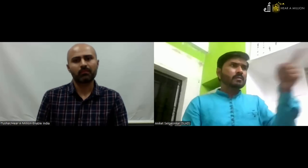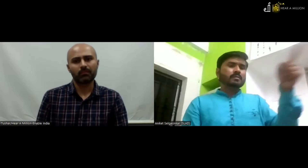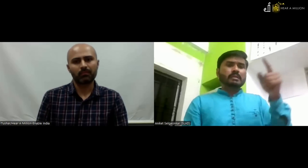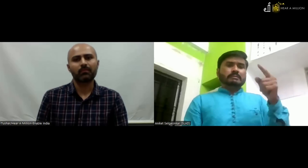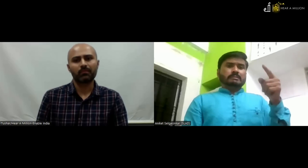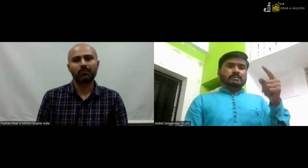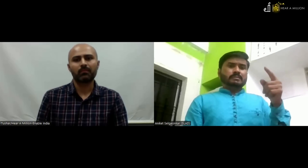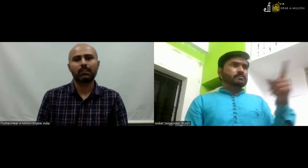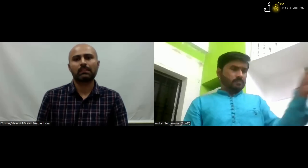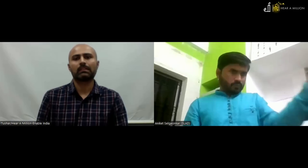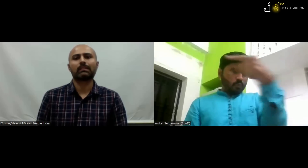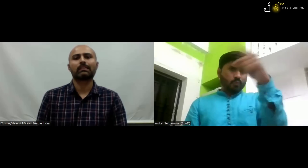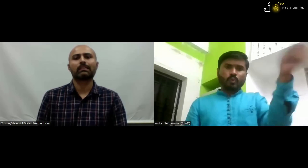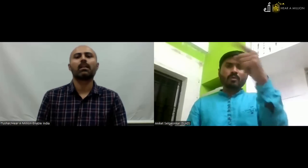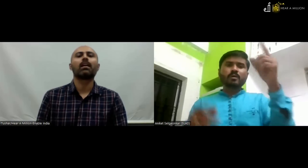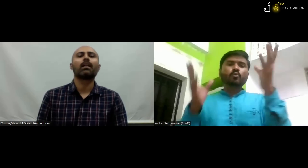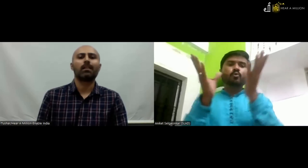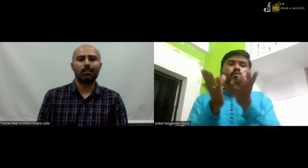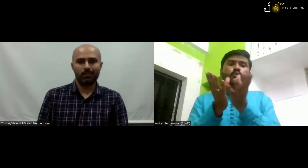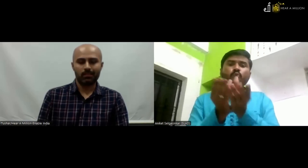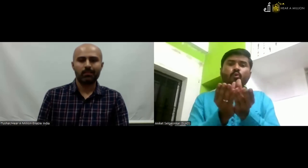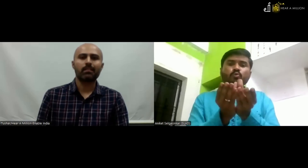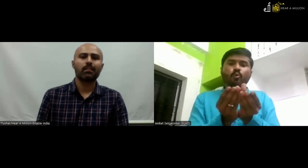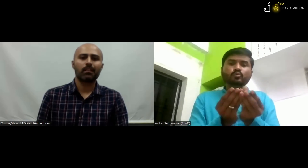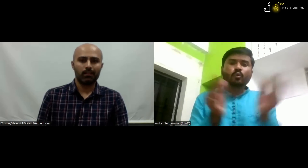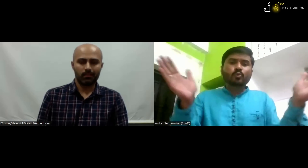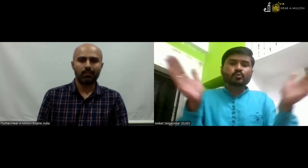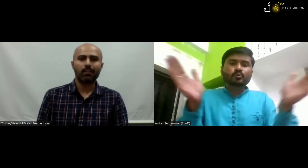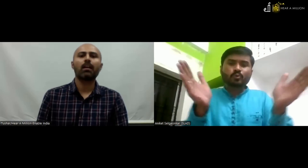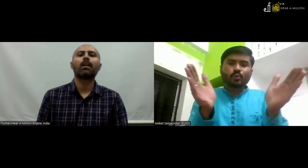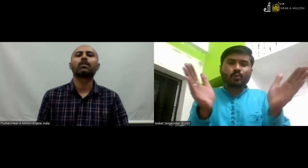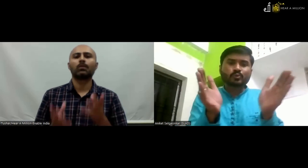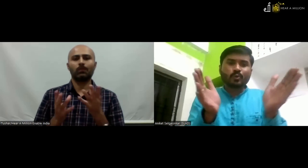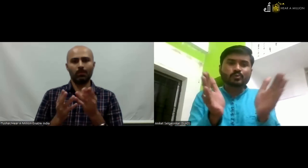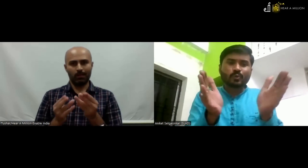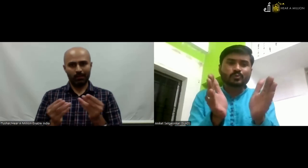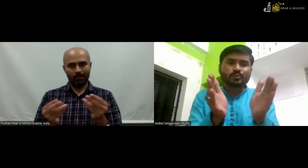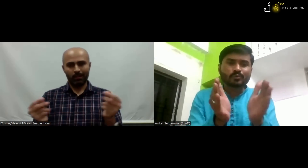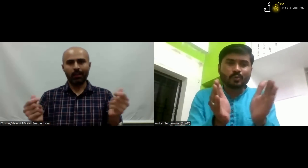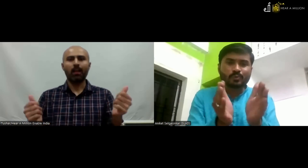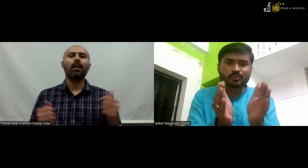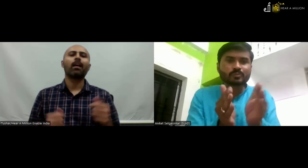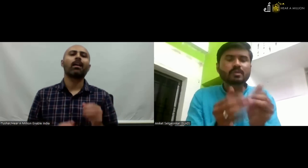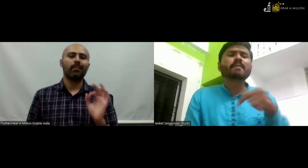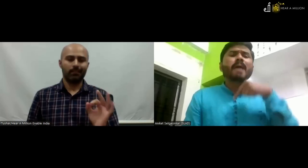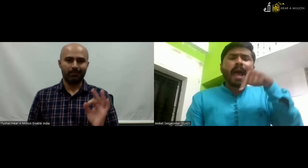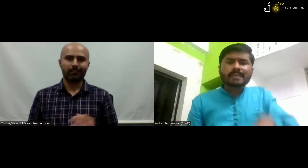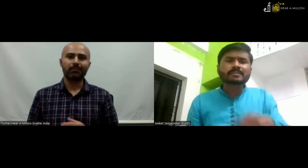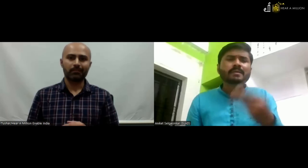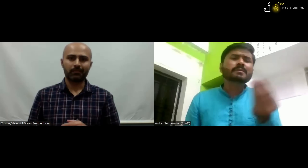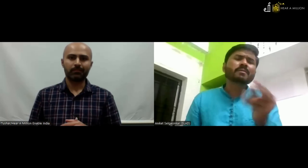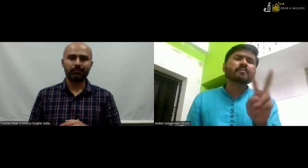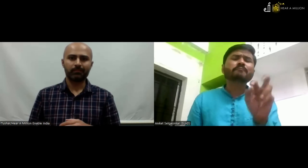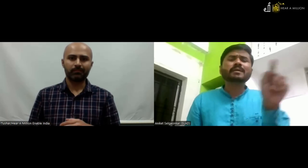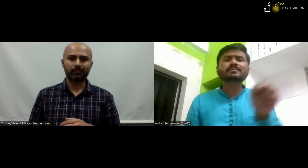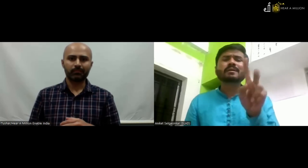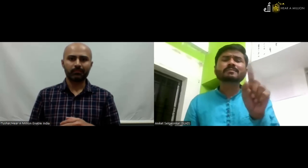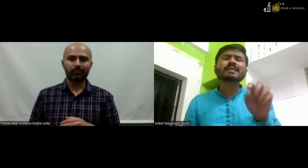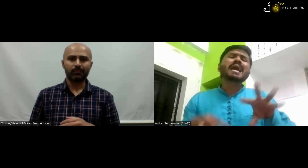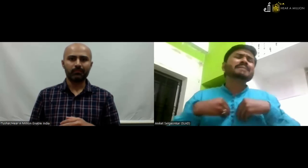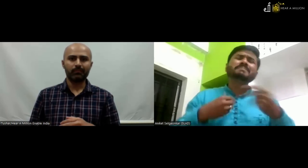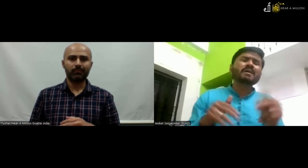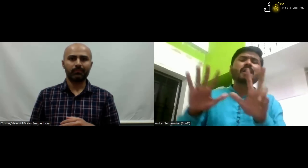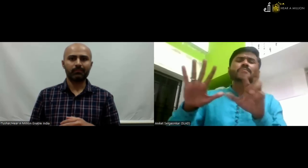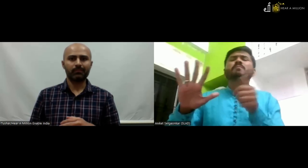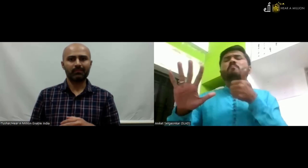office, because we will be asking them that when they have approved and they have released the gazetted notice. So that's how the